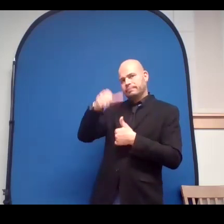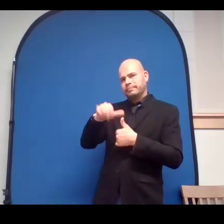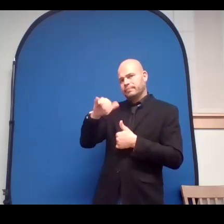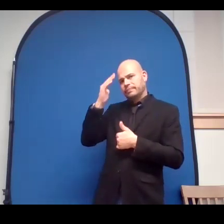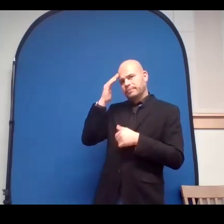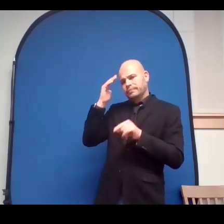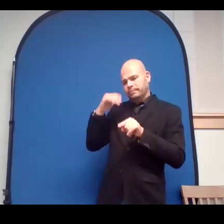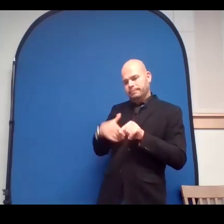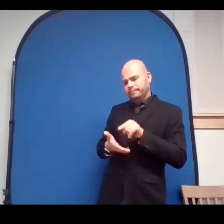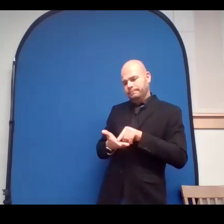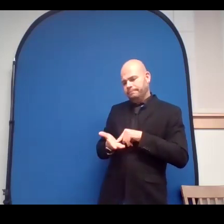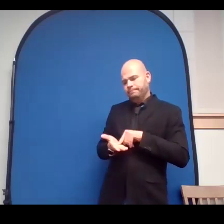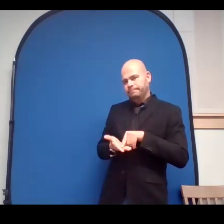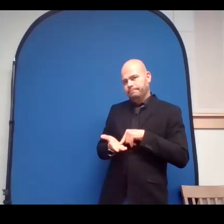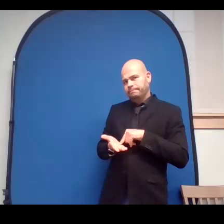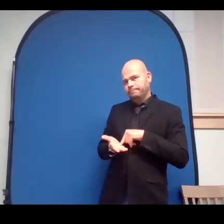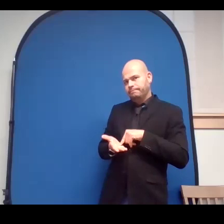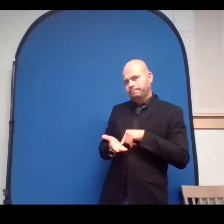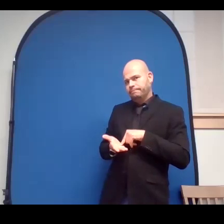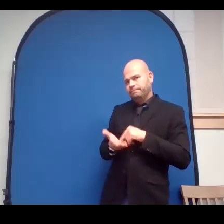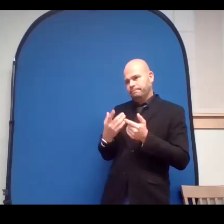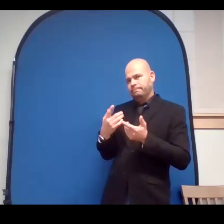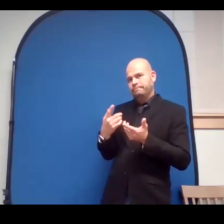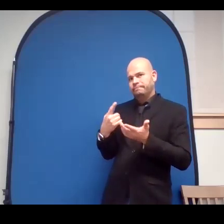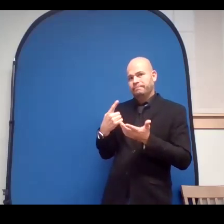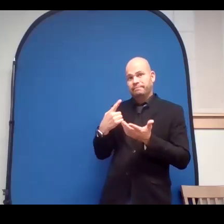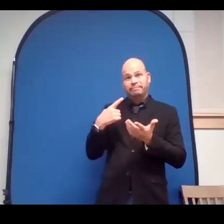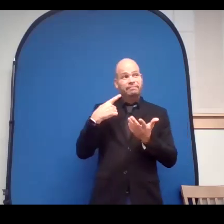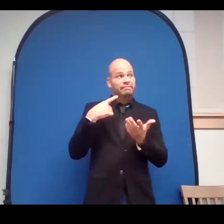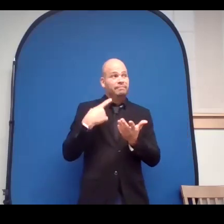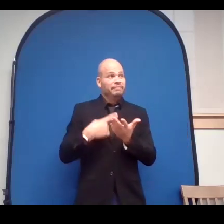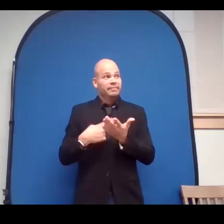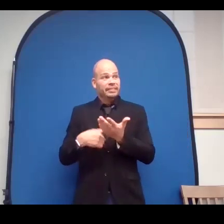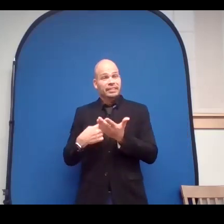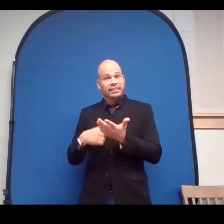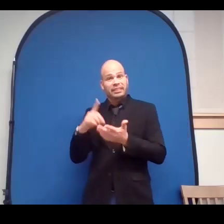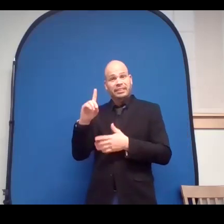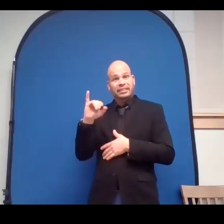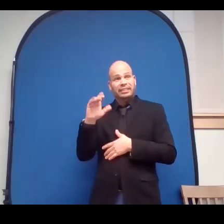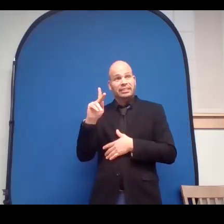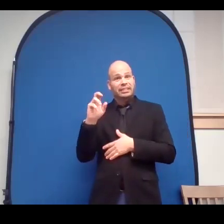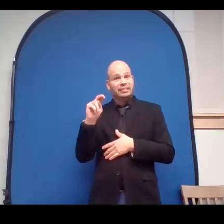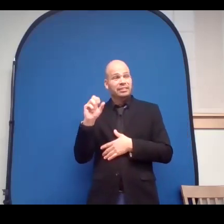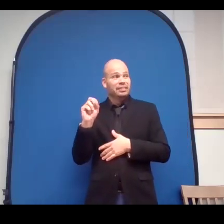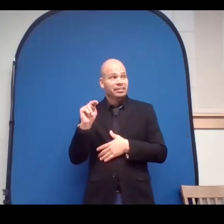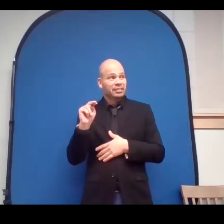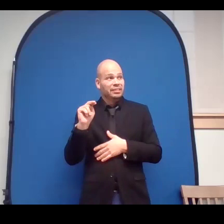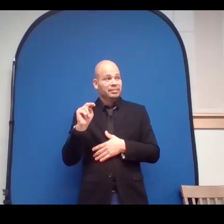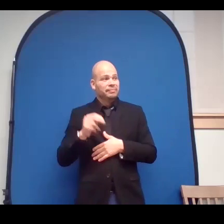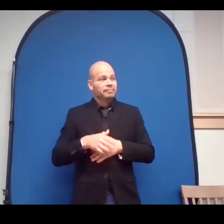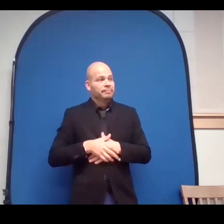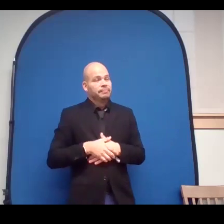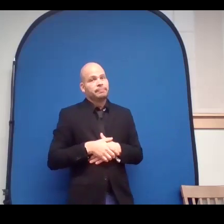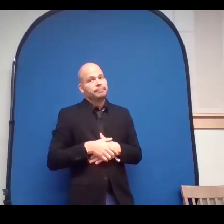my conversation, that initial conversation with Captain Dickinson. No. Did you ever have a conversation with Dickinson that